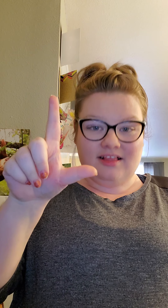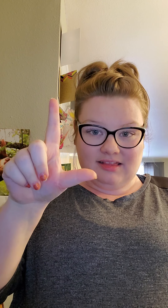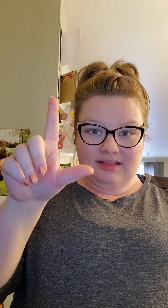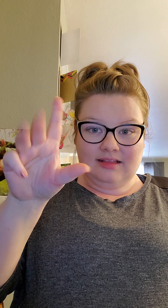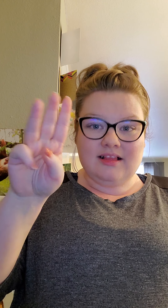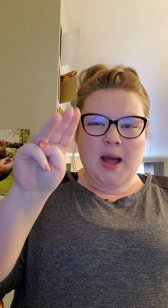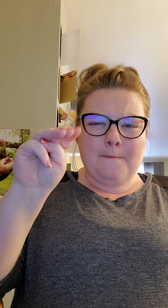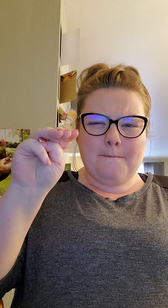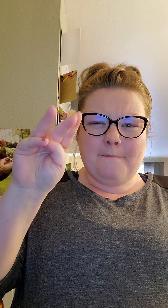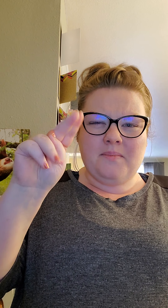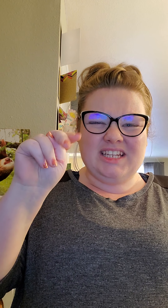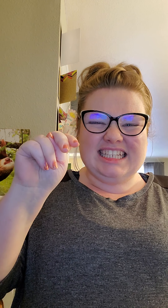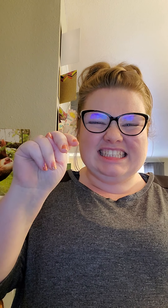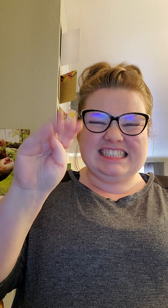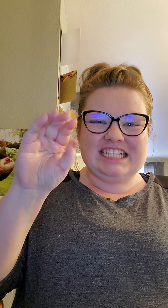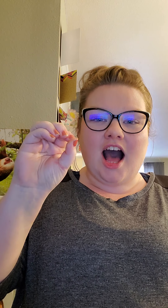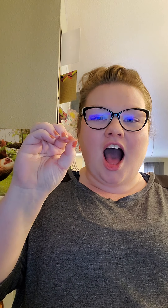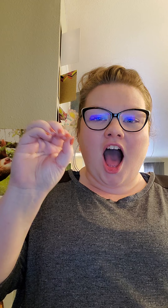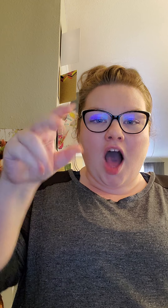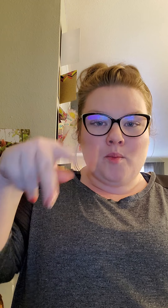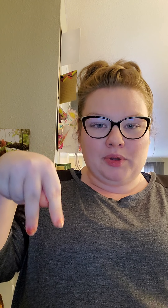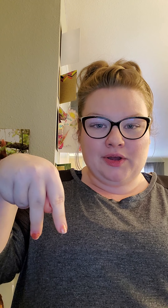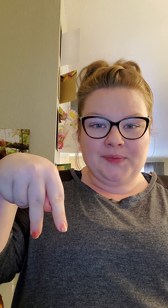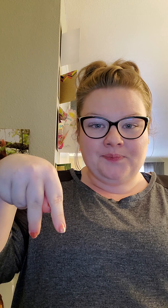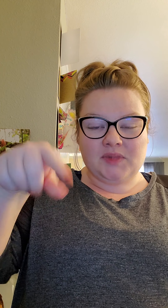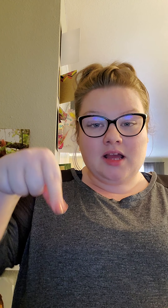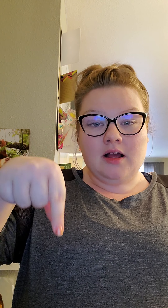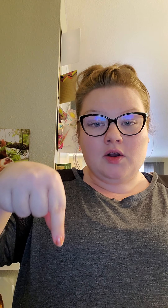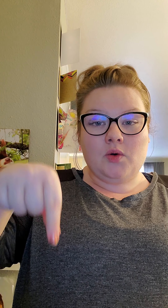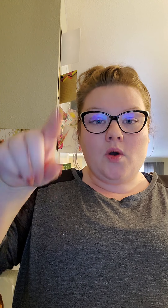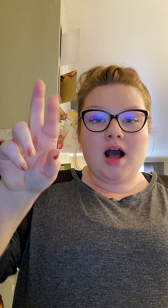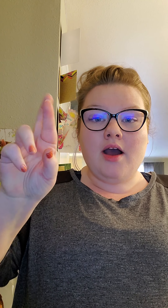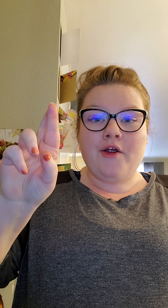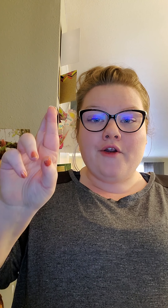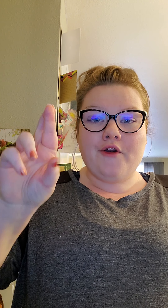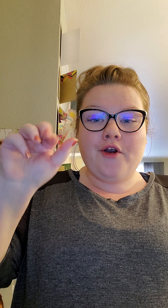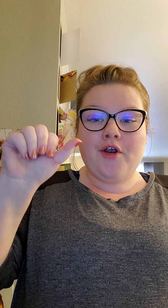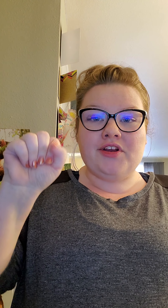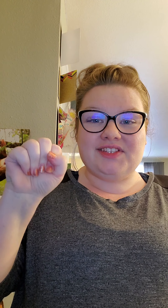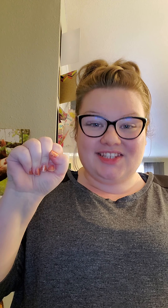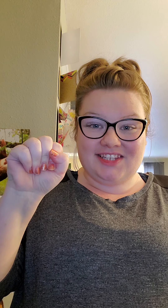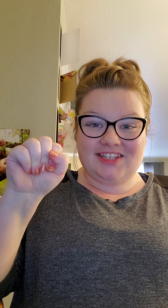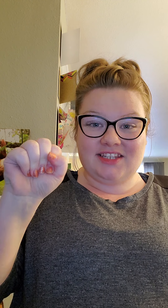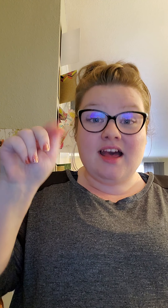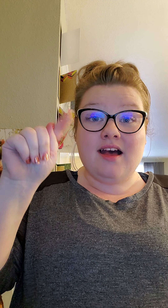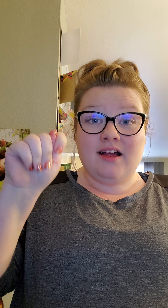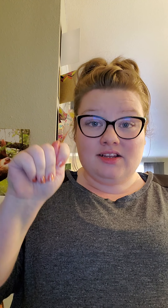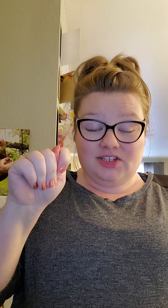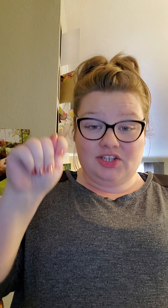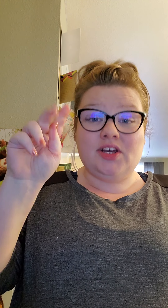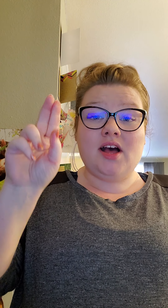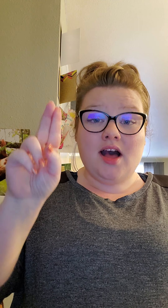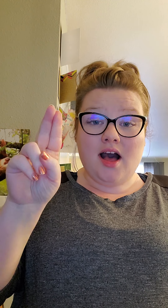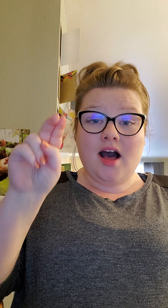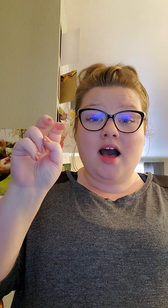l, m, n, a, p, qu, r, s, t, a,